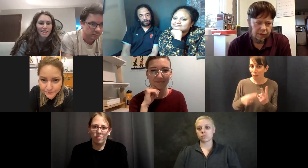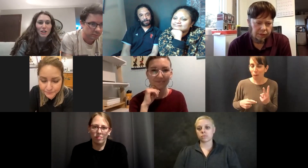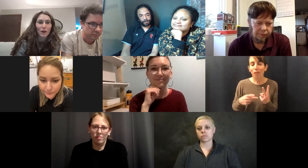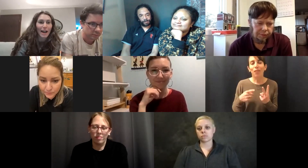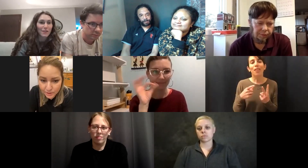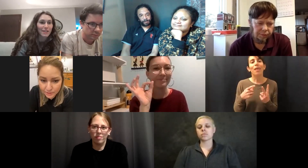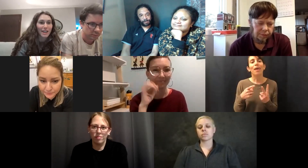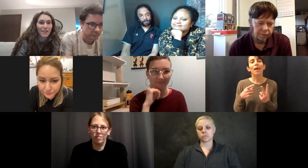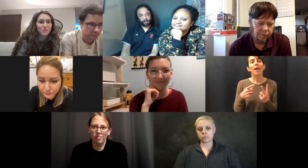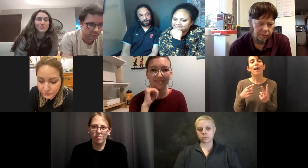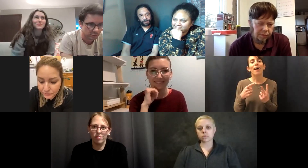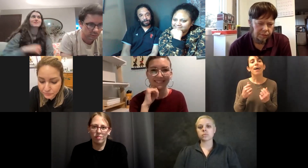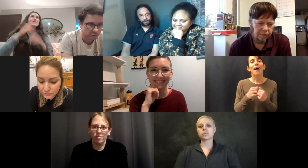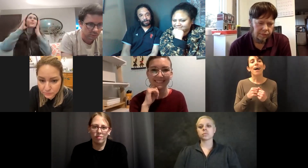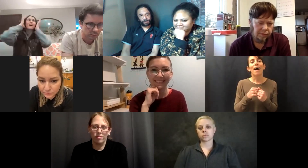You know,